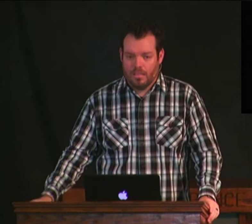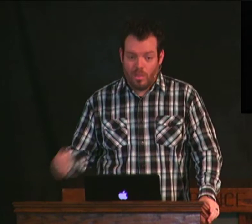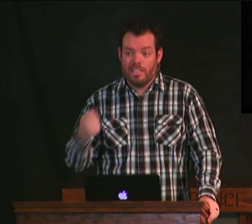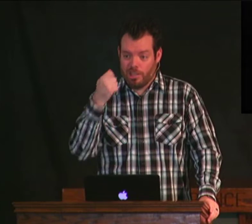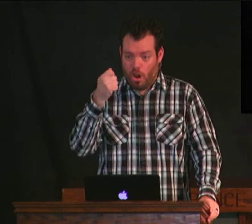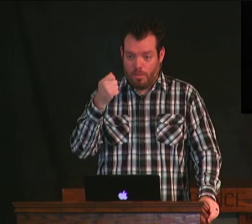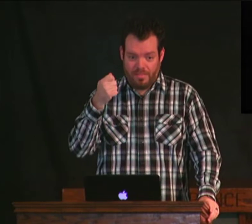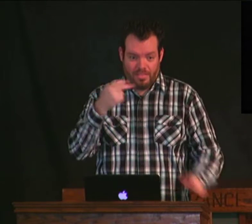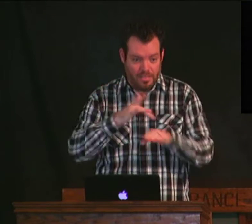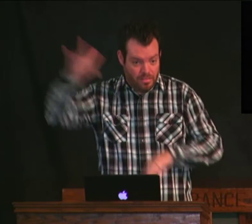When it's sharp,